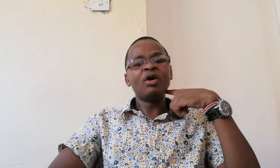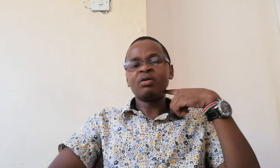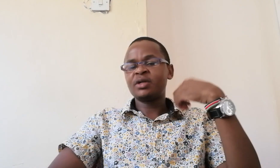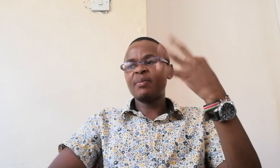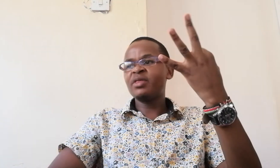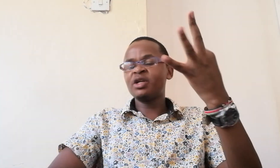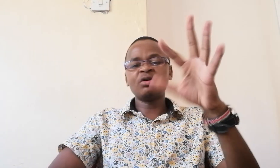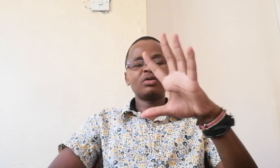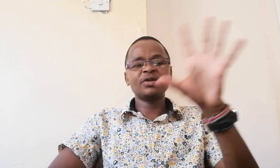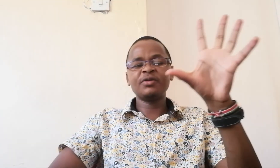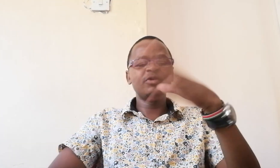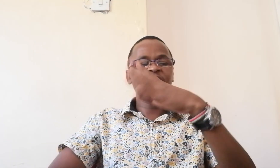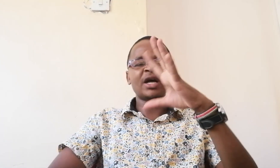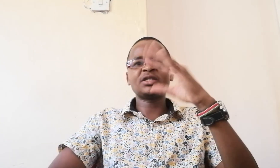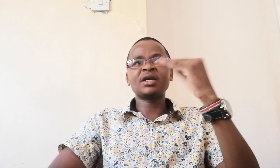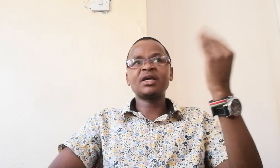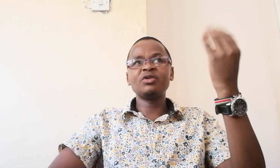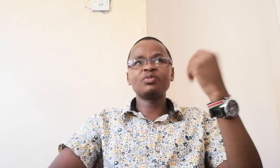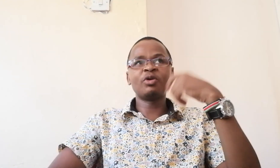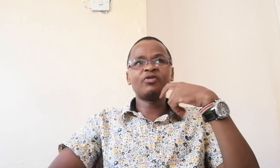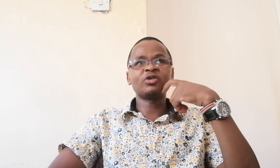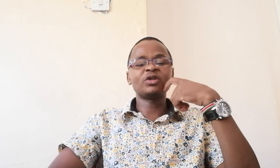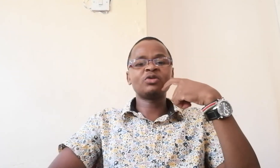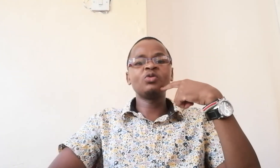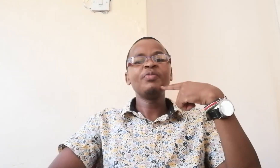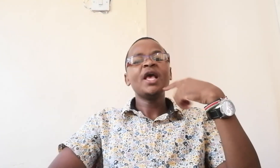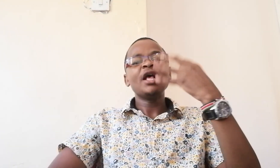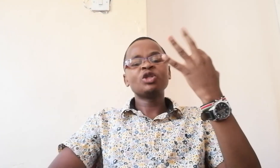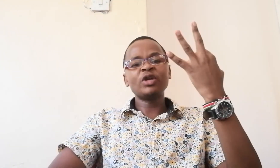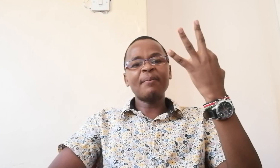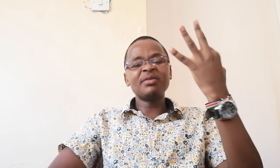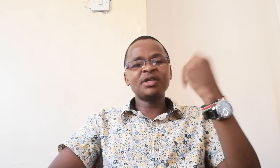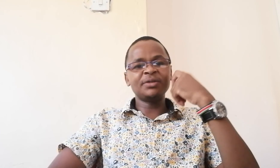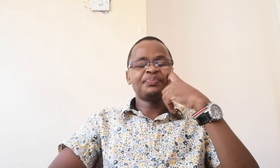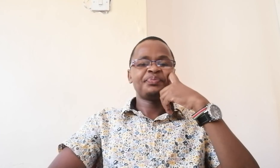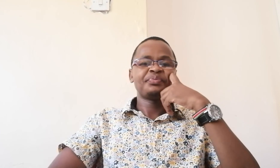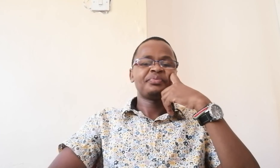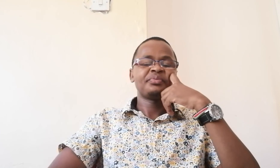No, number 3, no. Remove that. I can use born for 2. So number 3,